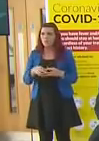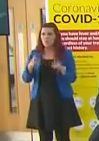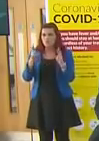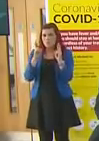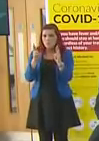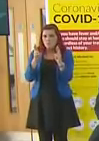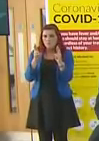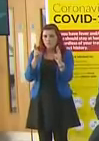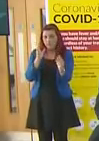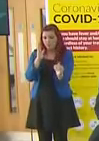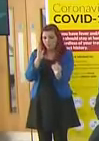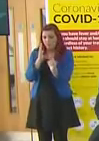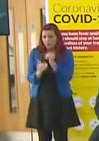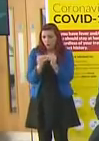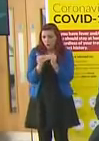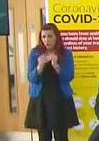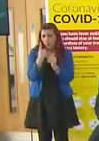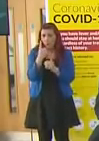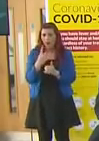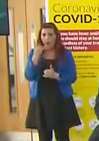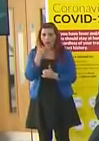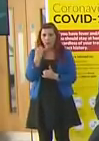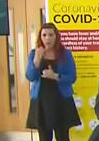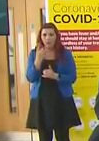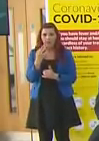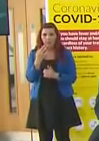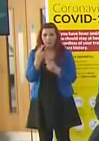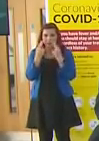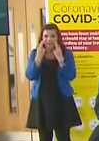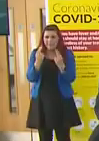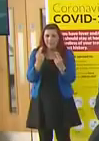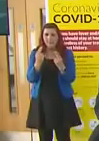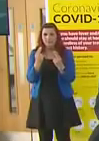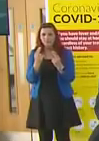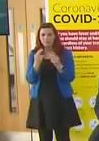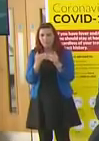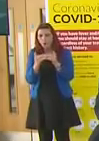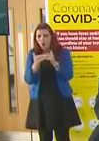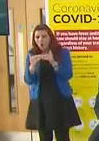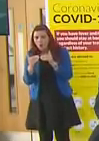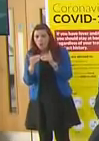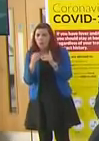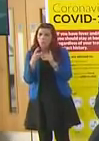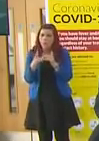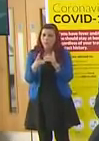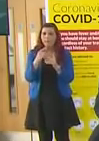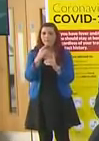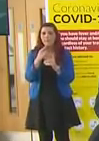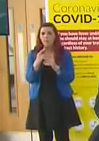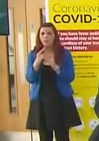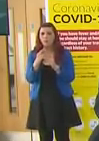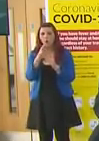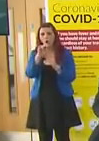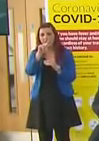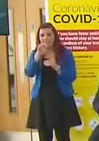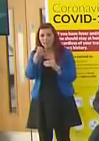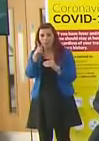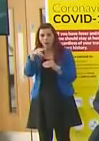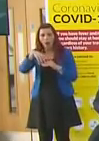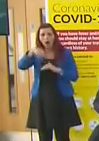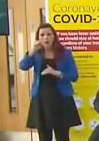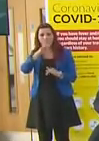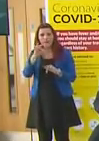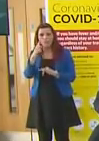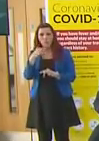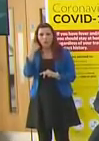to get this done and dusted in an hour. If we need to go further than that, we will. But RTE will be breaking its